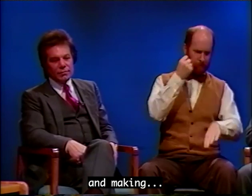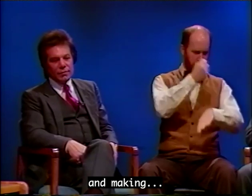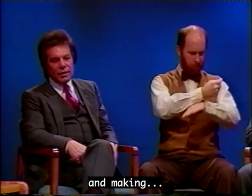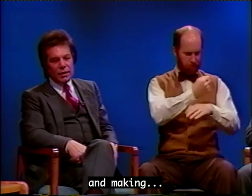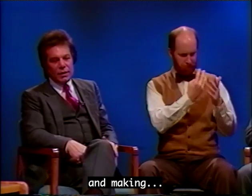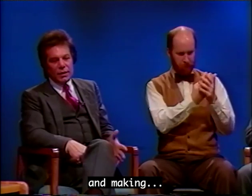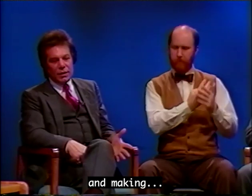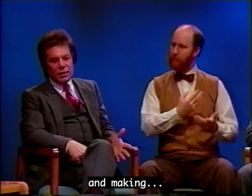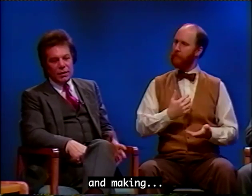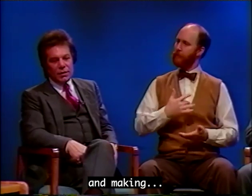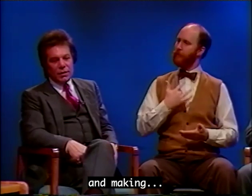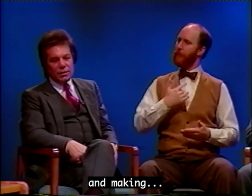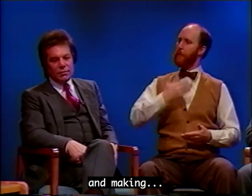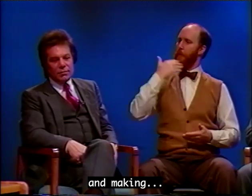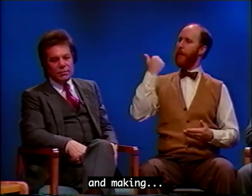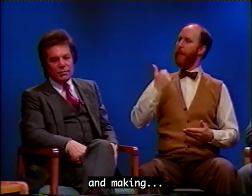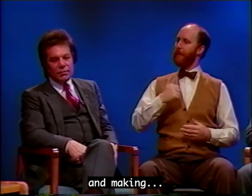making